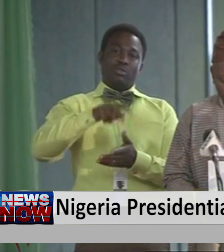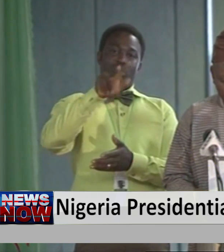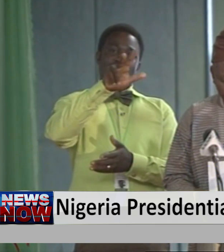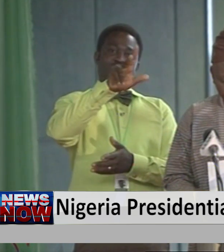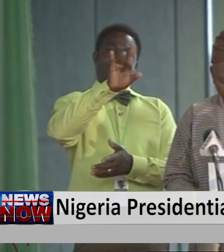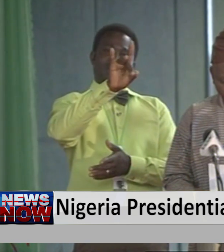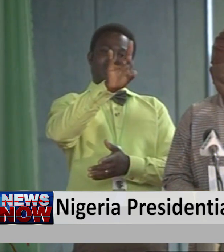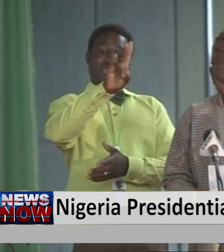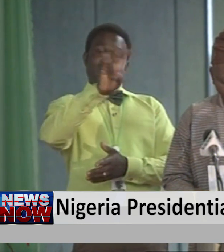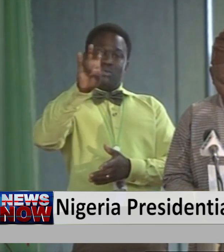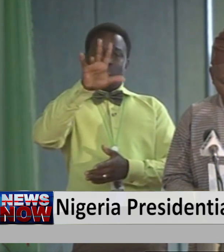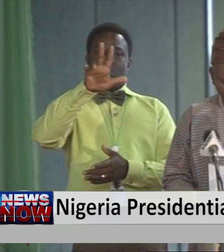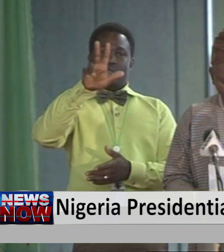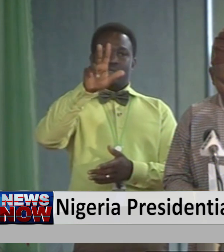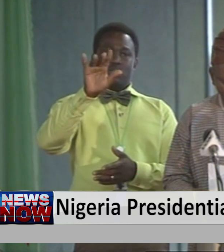323,739.